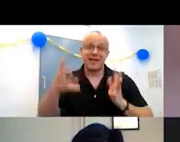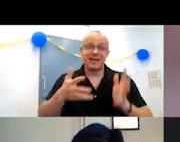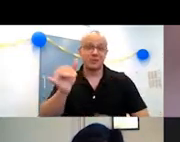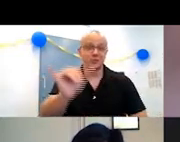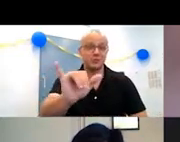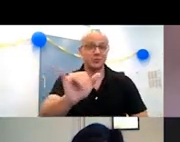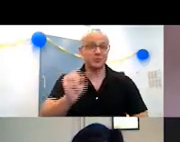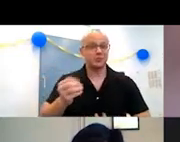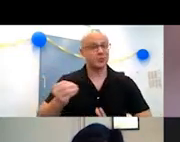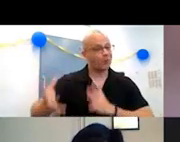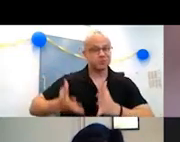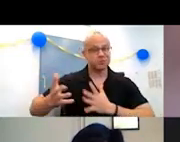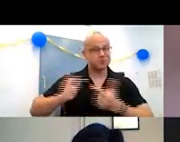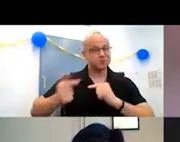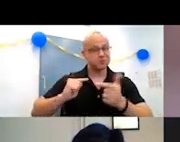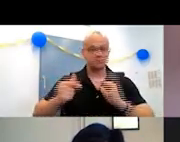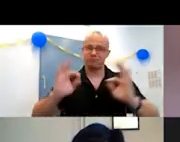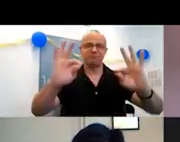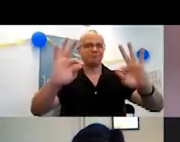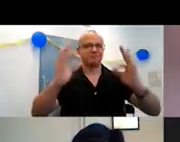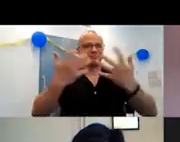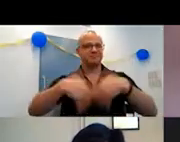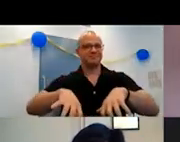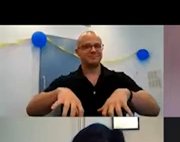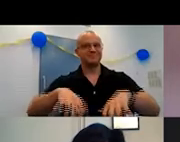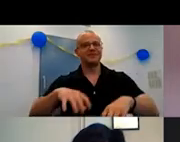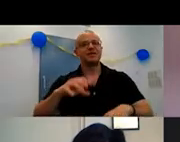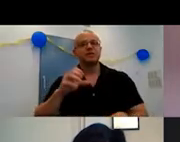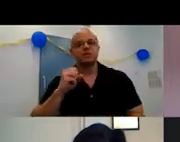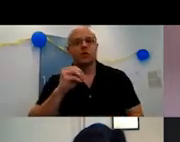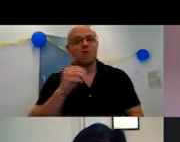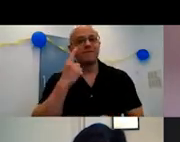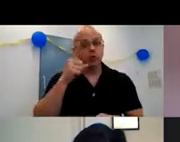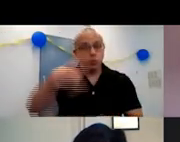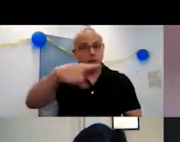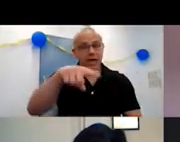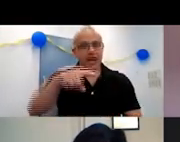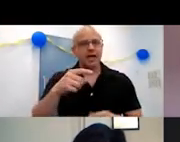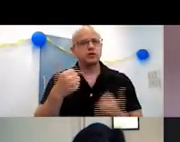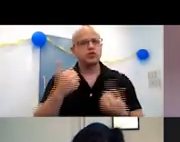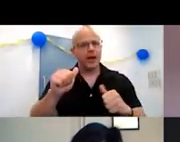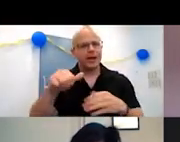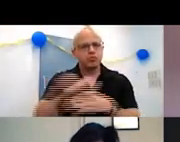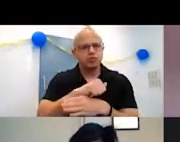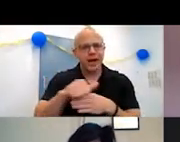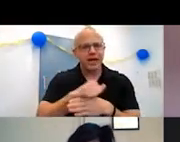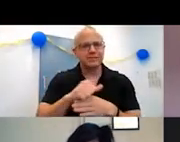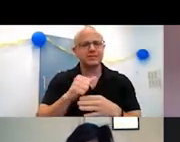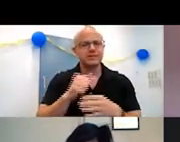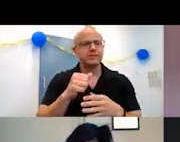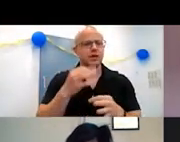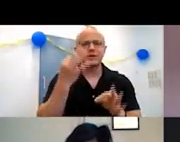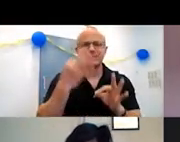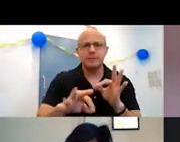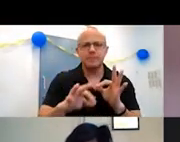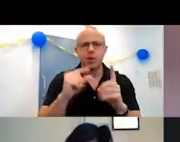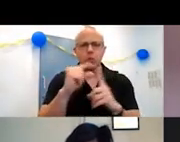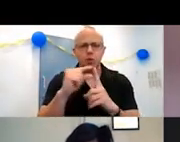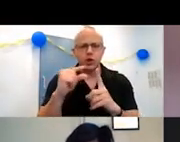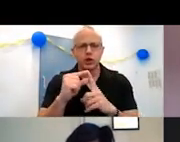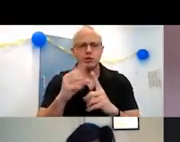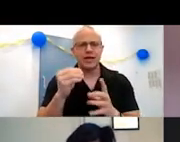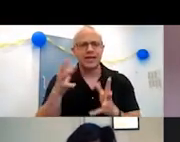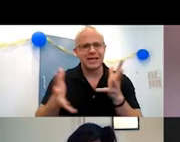raised speaking Spanish, so I had to learn, and eventually we just were able to communicate.